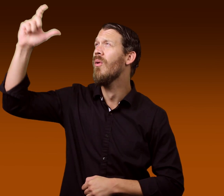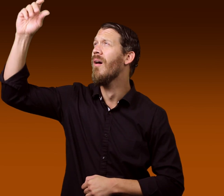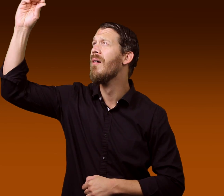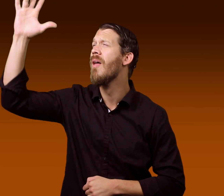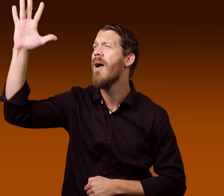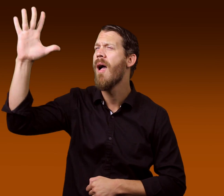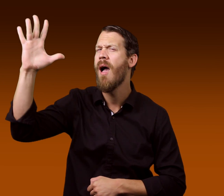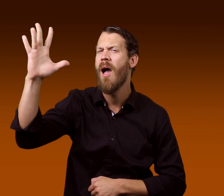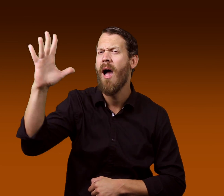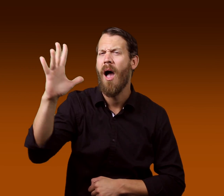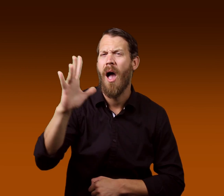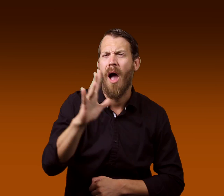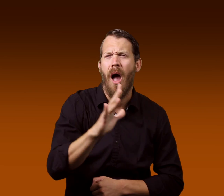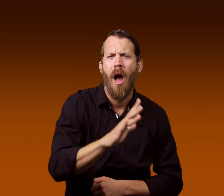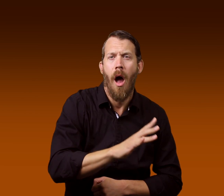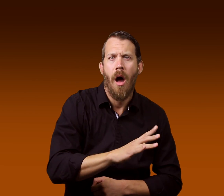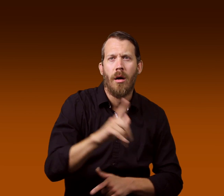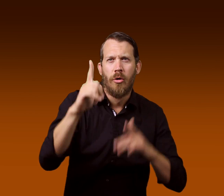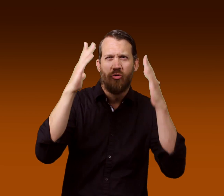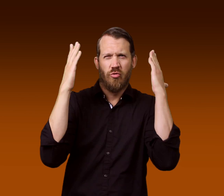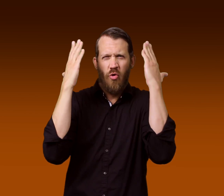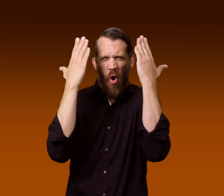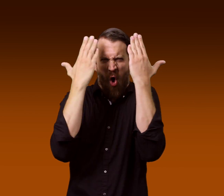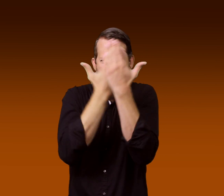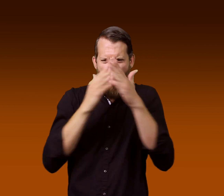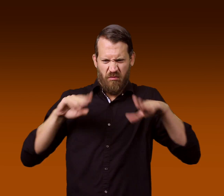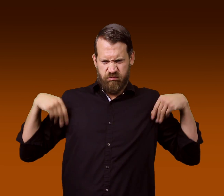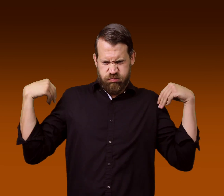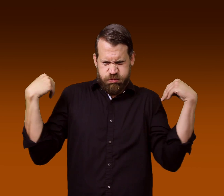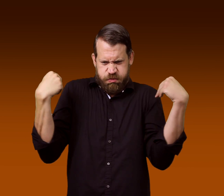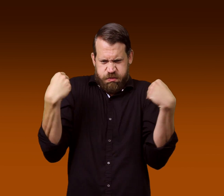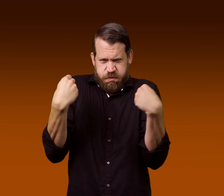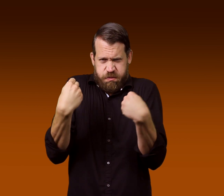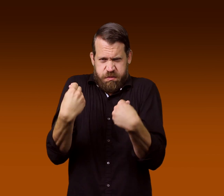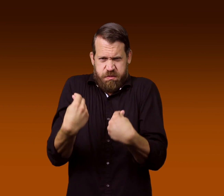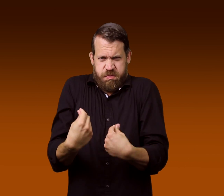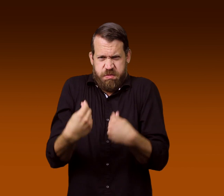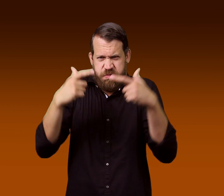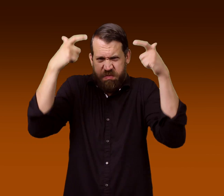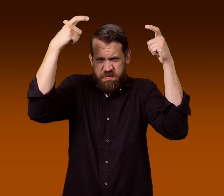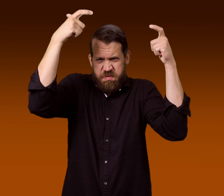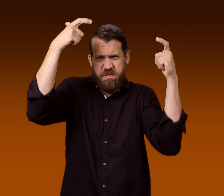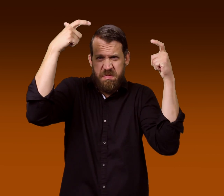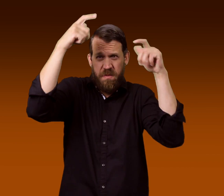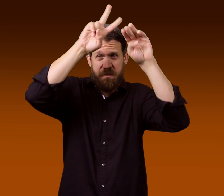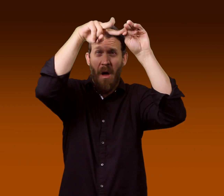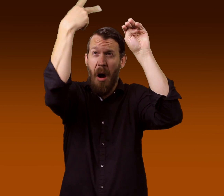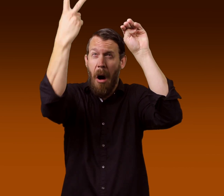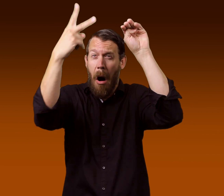Out of the moonlit sky, a dark cloaked figure came spinning to the